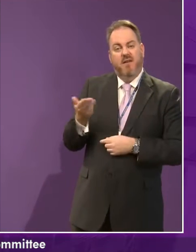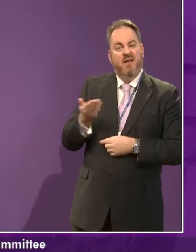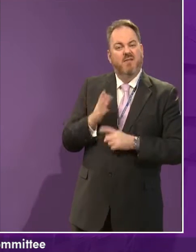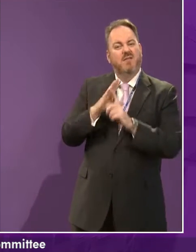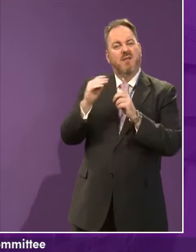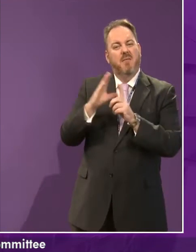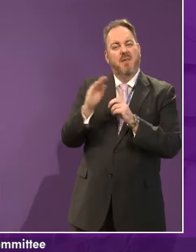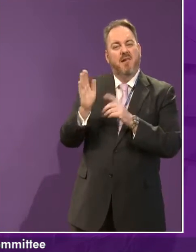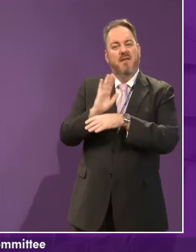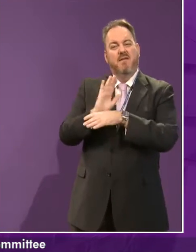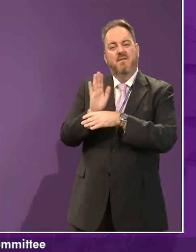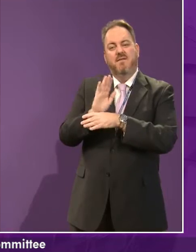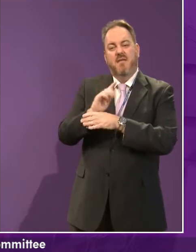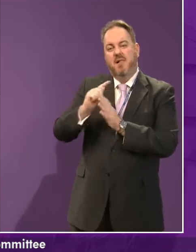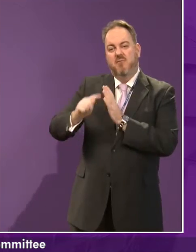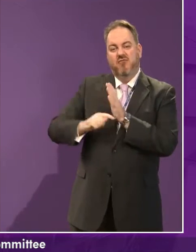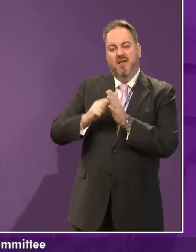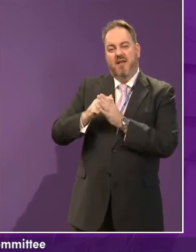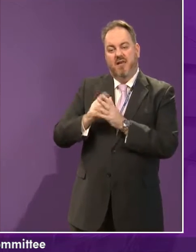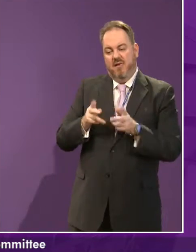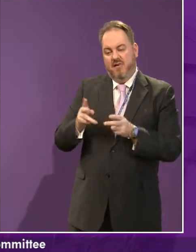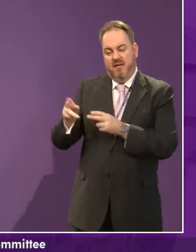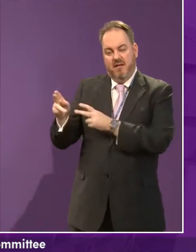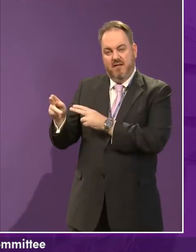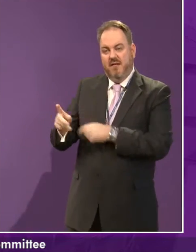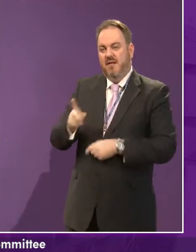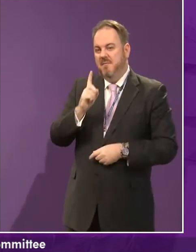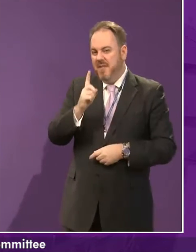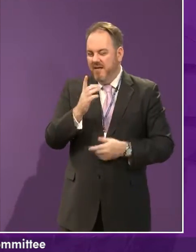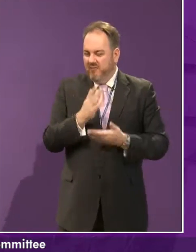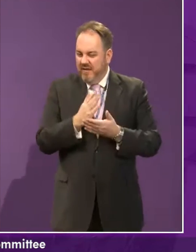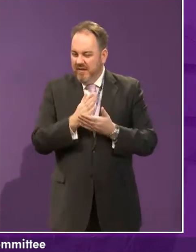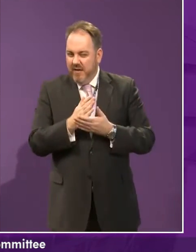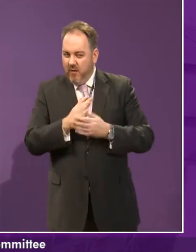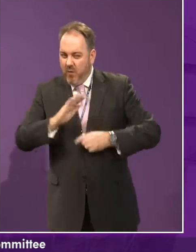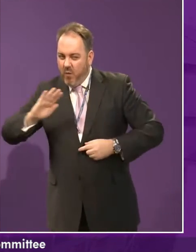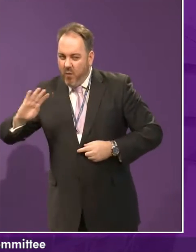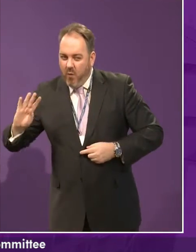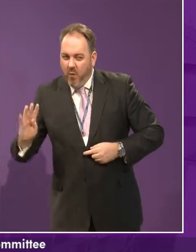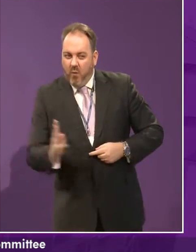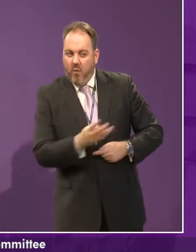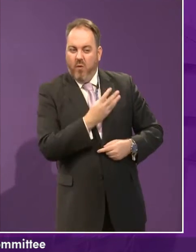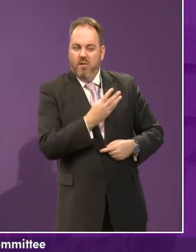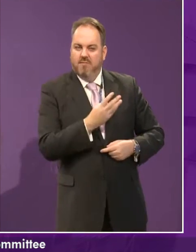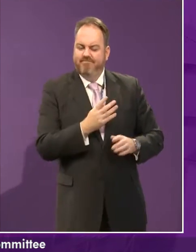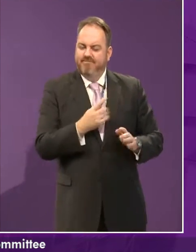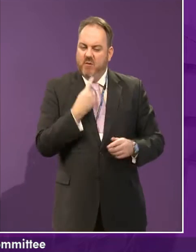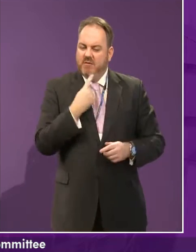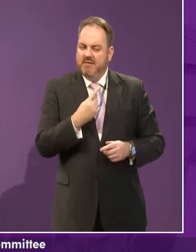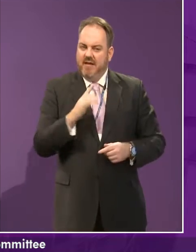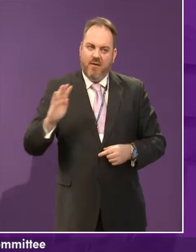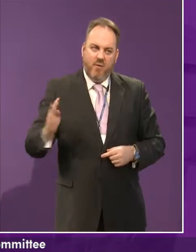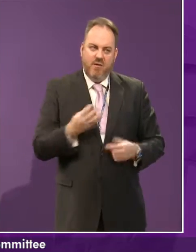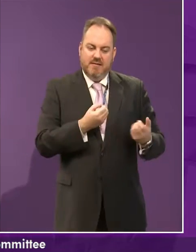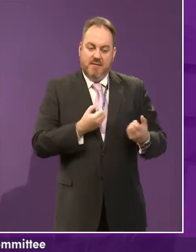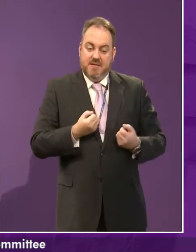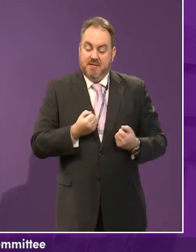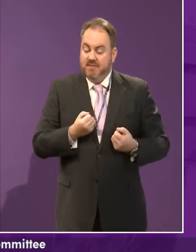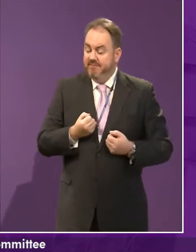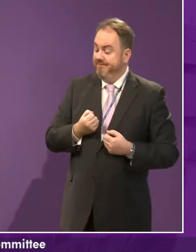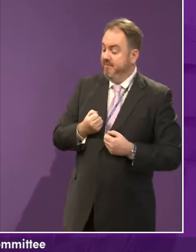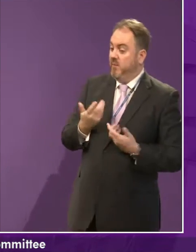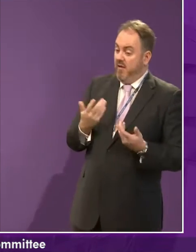provide alternatives. But it's not been mainstream as such, but we do have an experience of a few people coming forward. And do we think